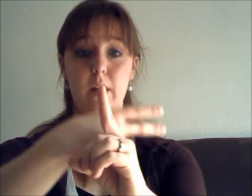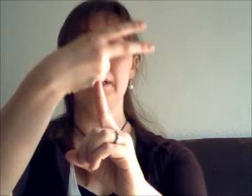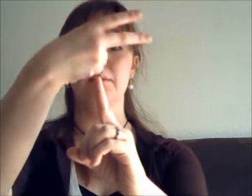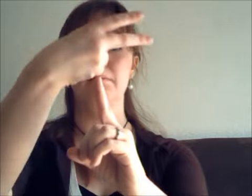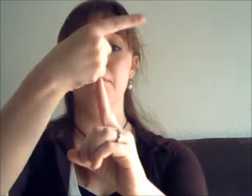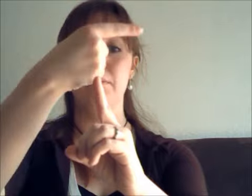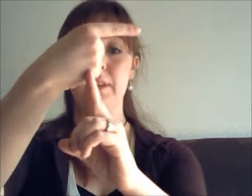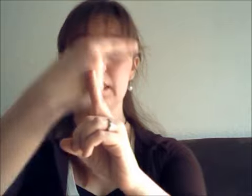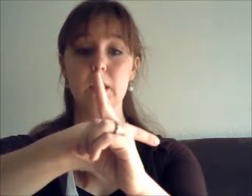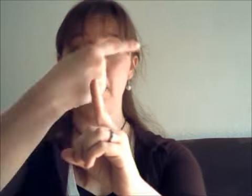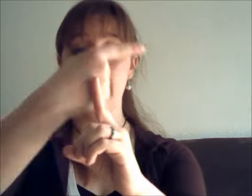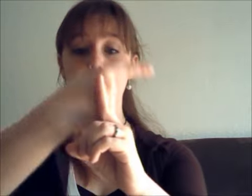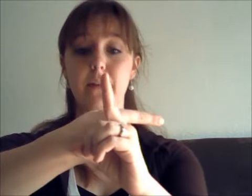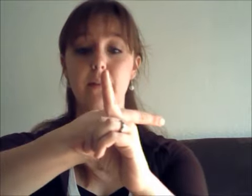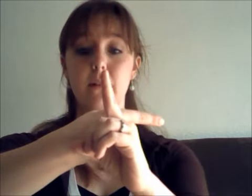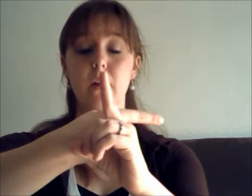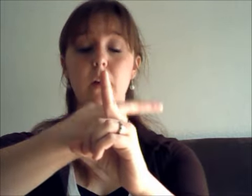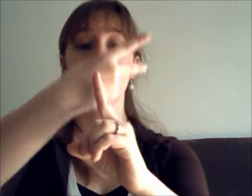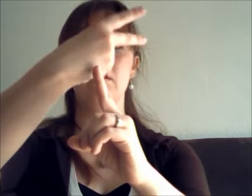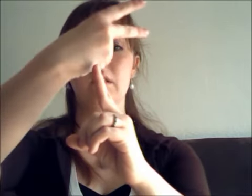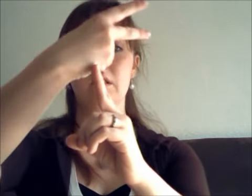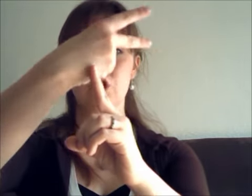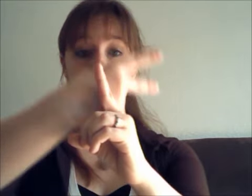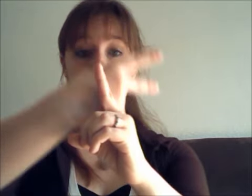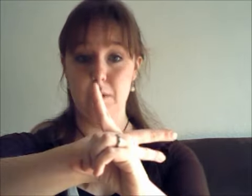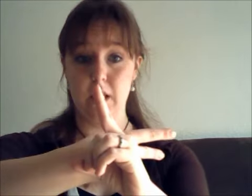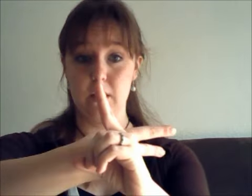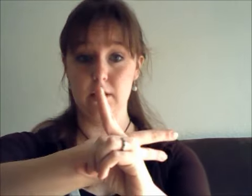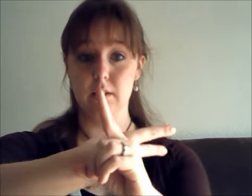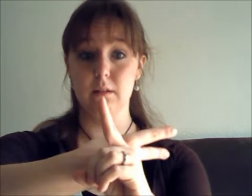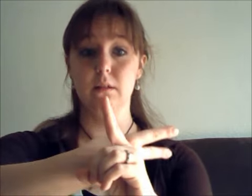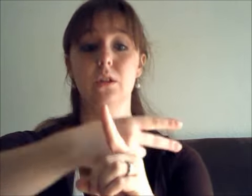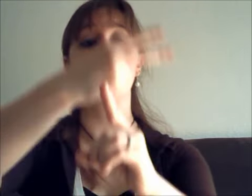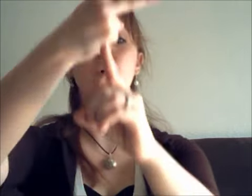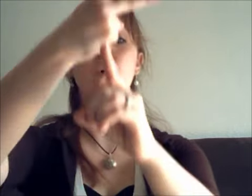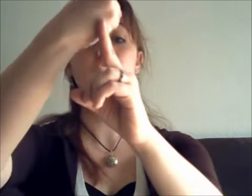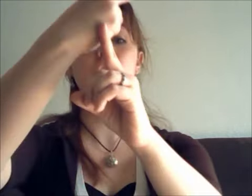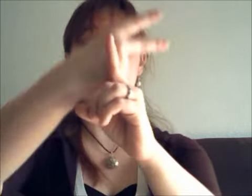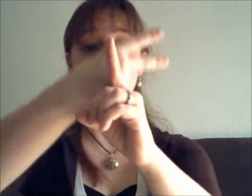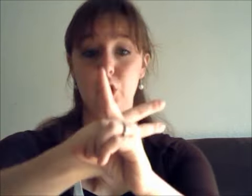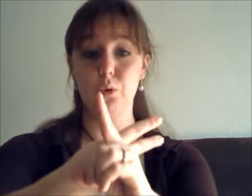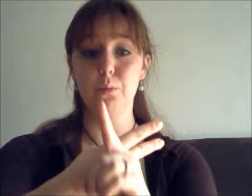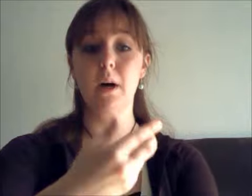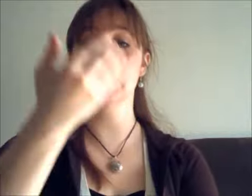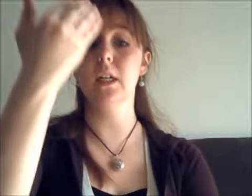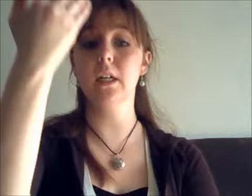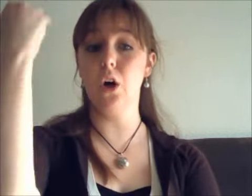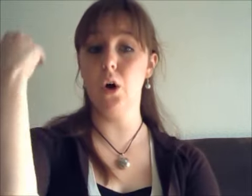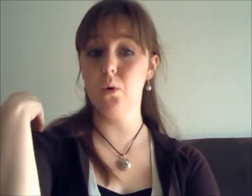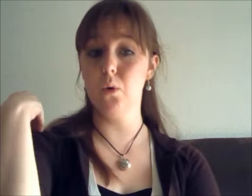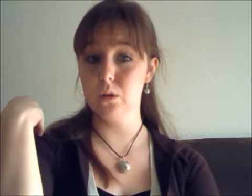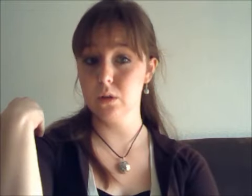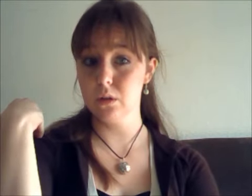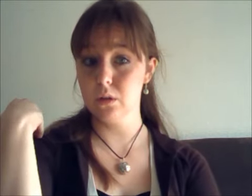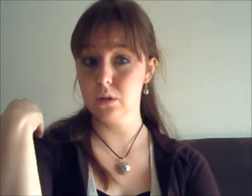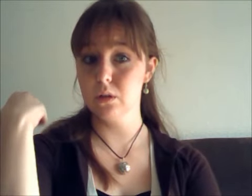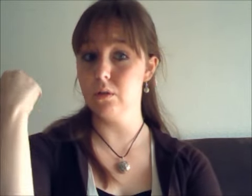means this is month, this is 2 months. So, 2 months ago, so this